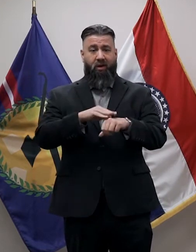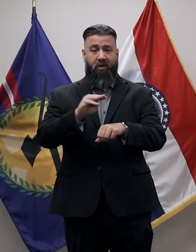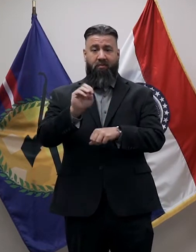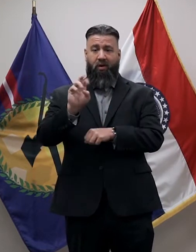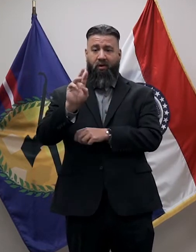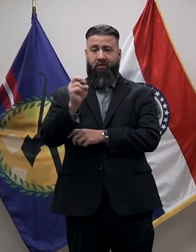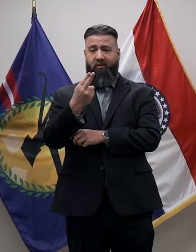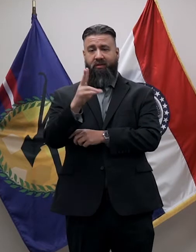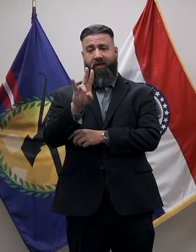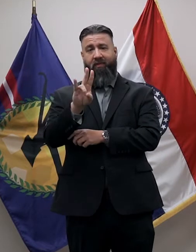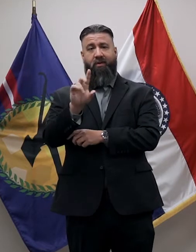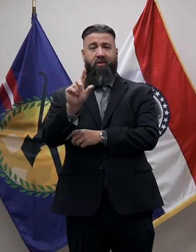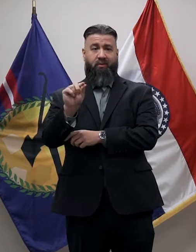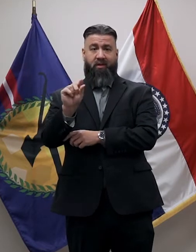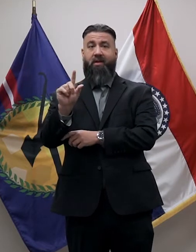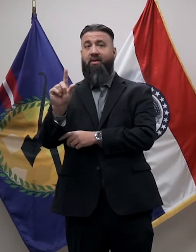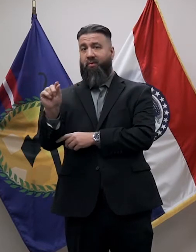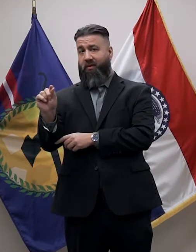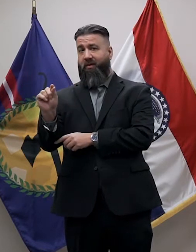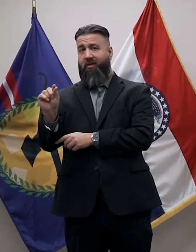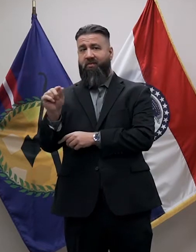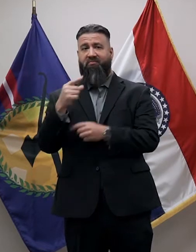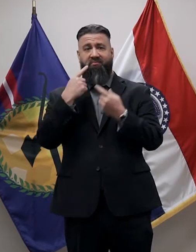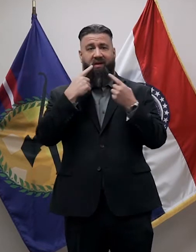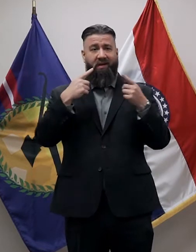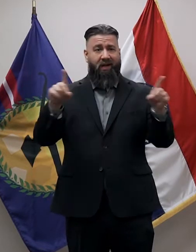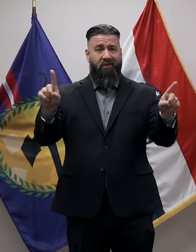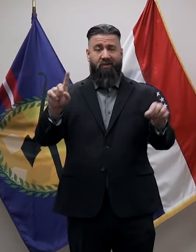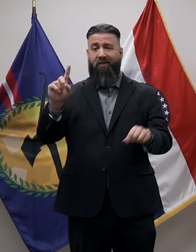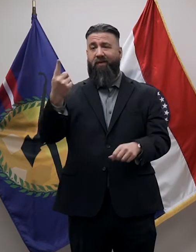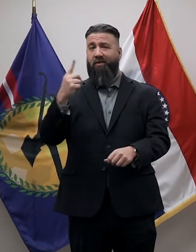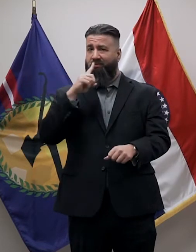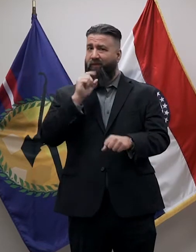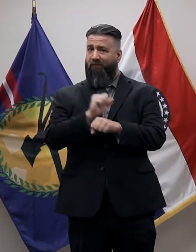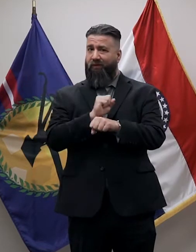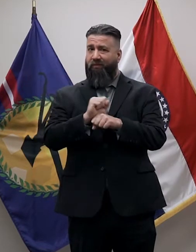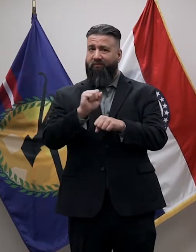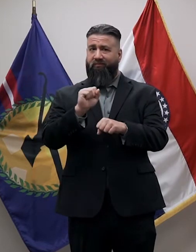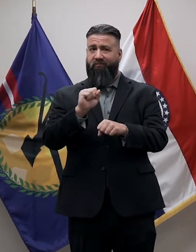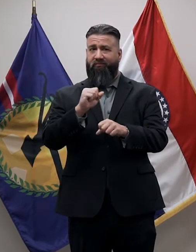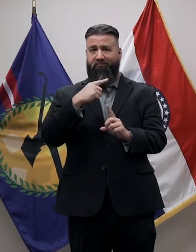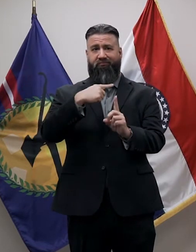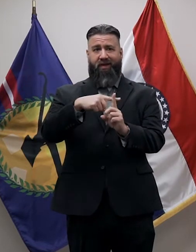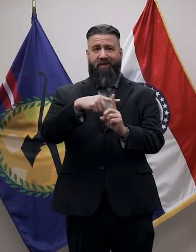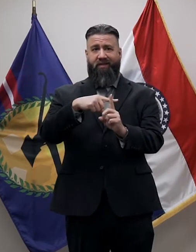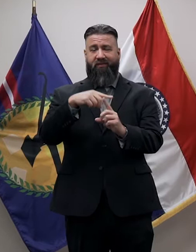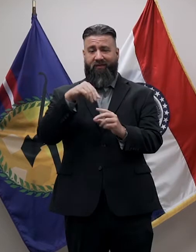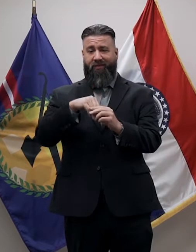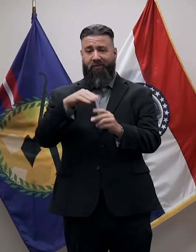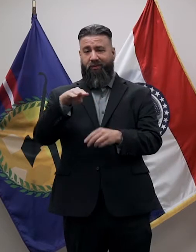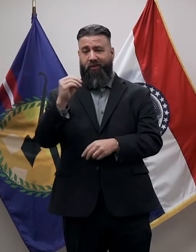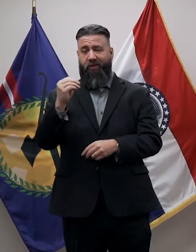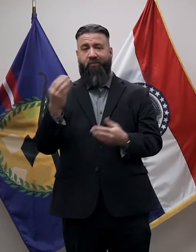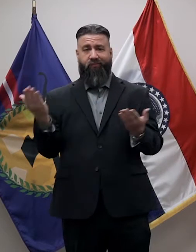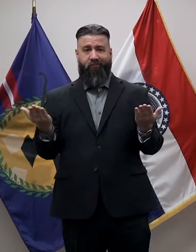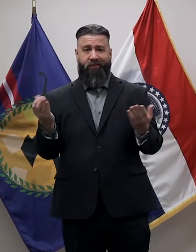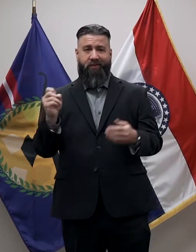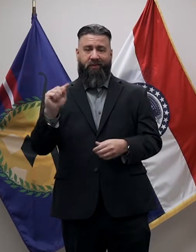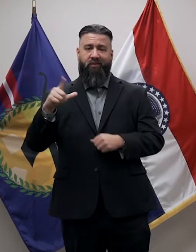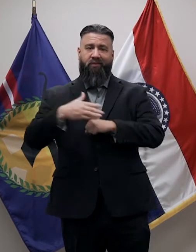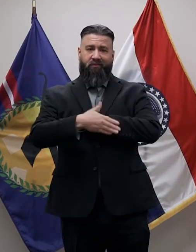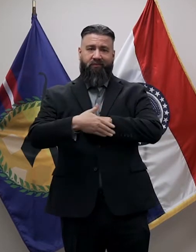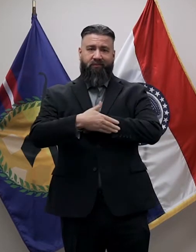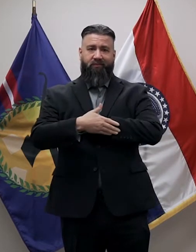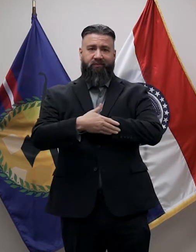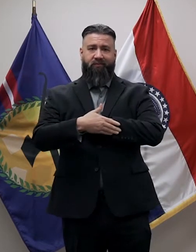7th, 2020 to announce the first confirmed case in Missouri was in St. Louis County.